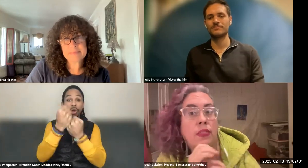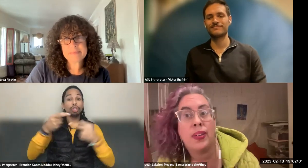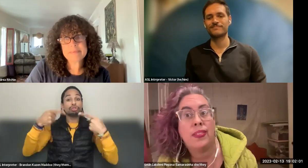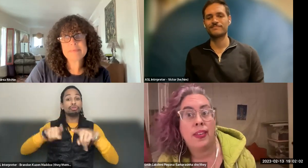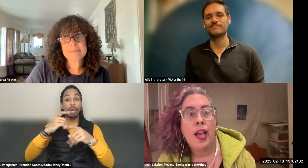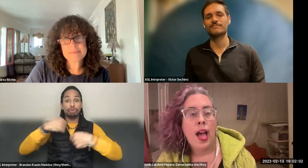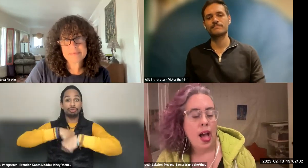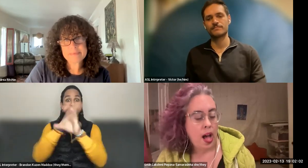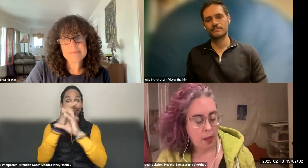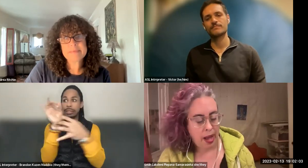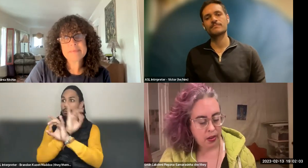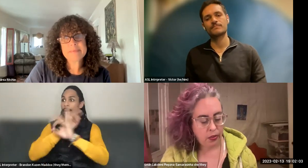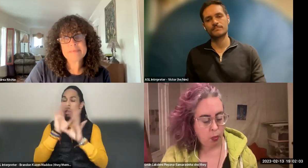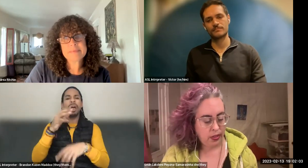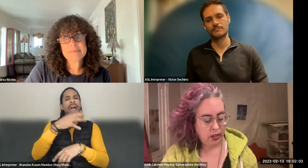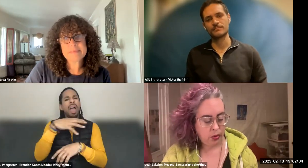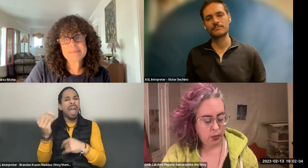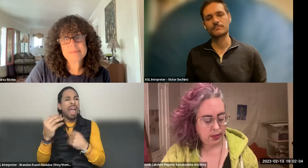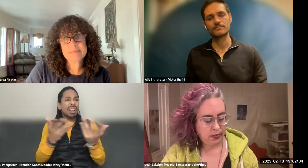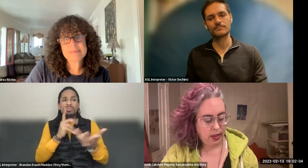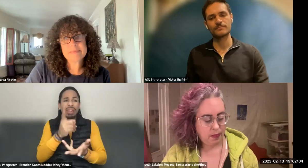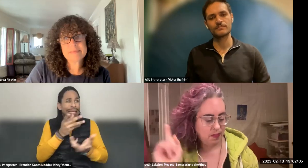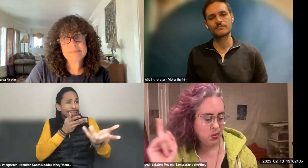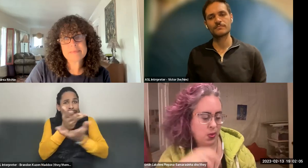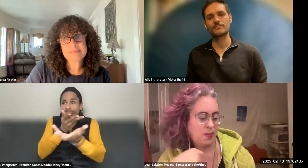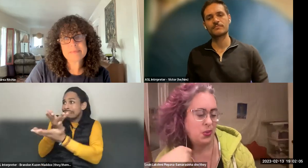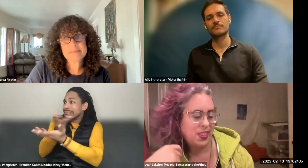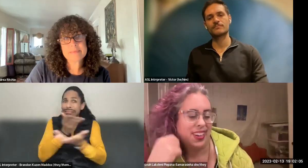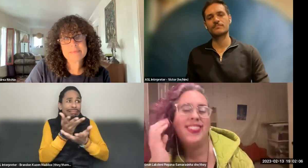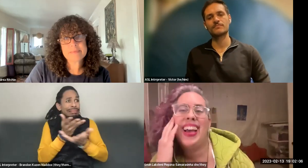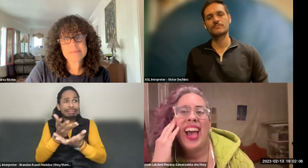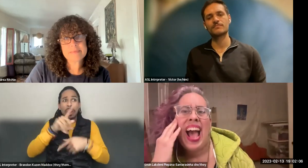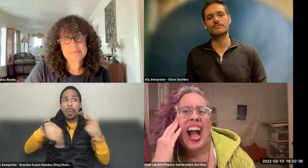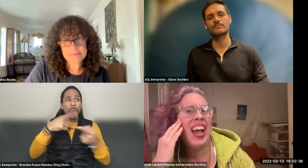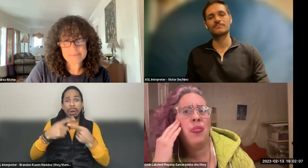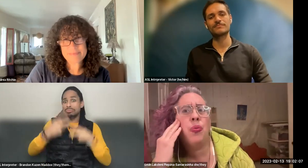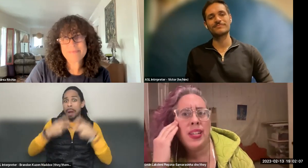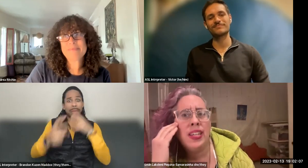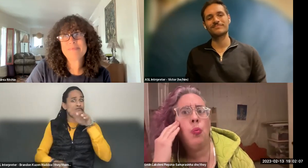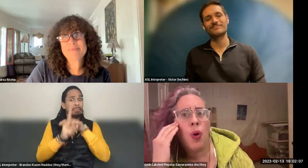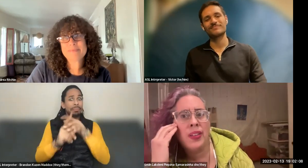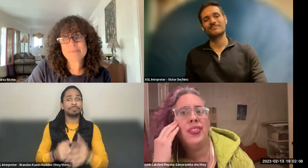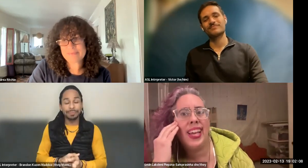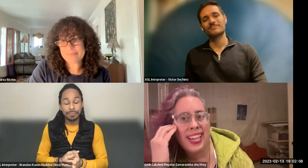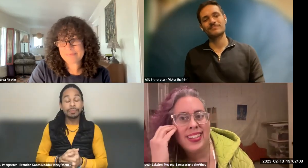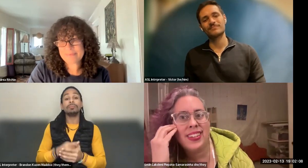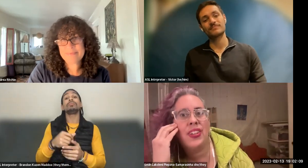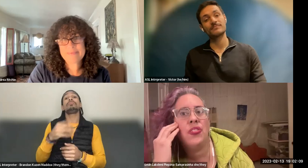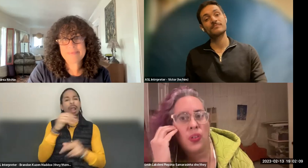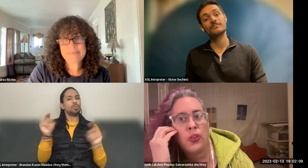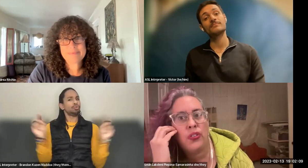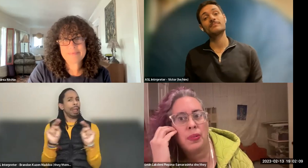just indifference. One thing I do want to lift up, I'm doing good on time. I really want to